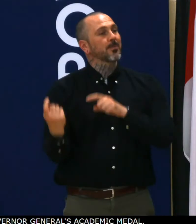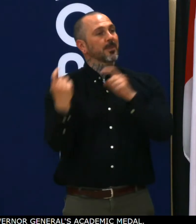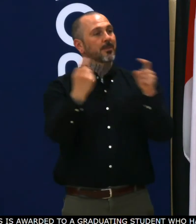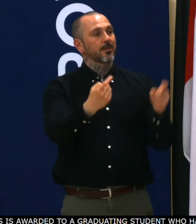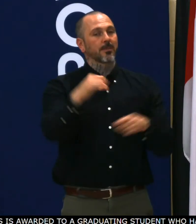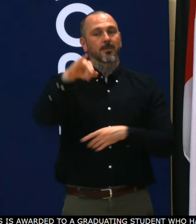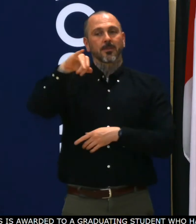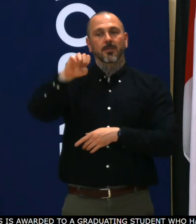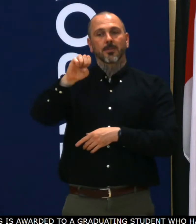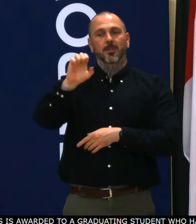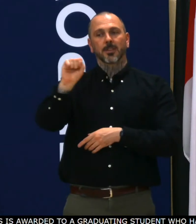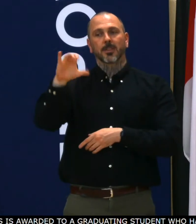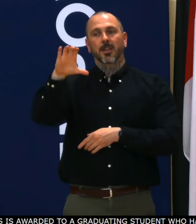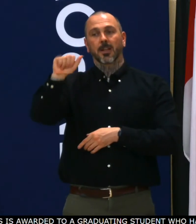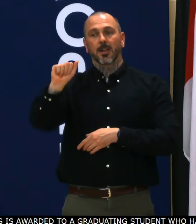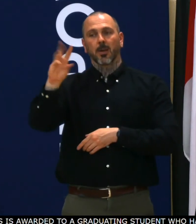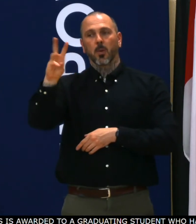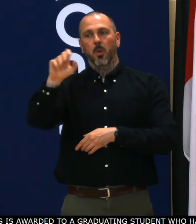West, Social Services.